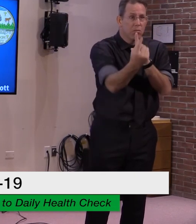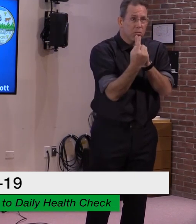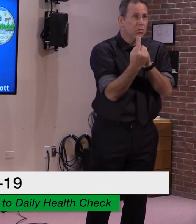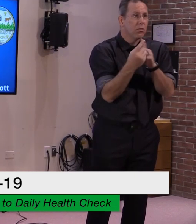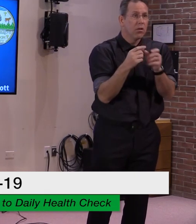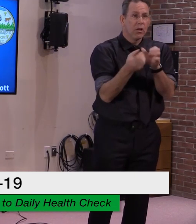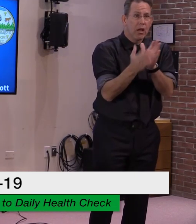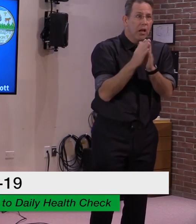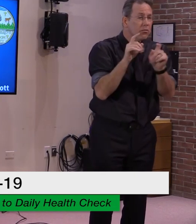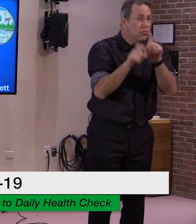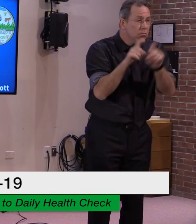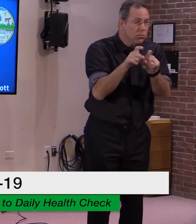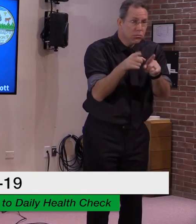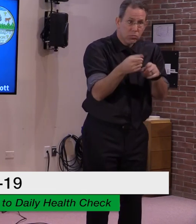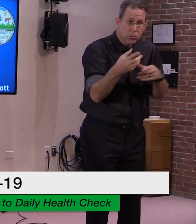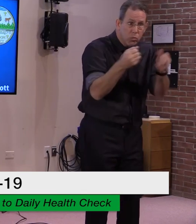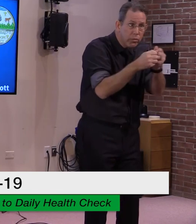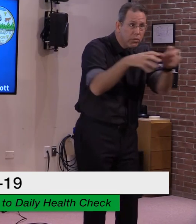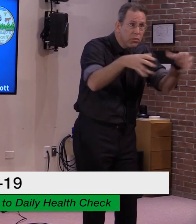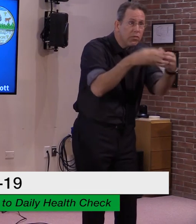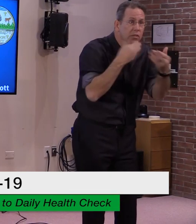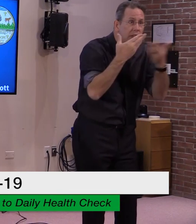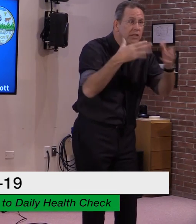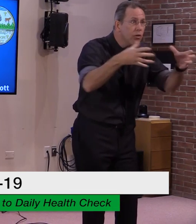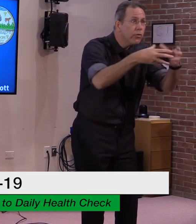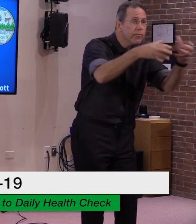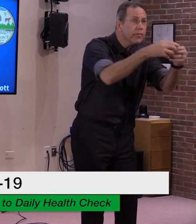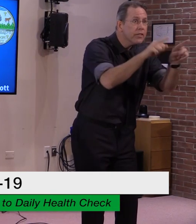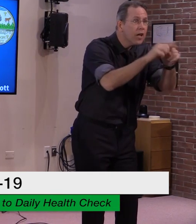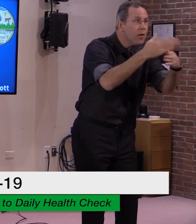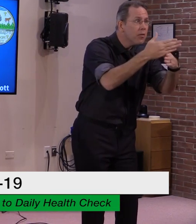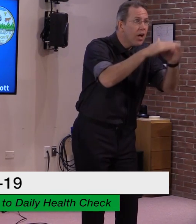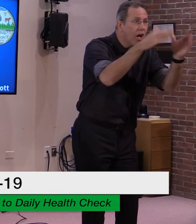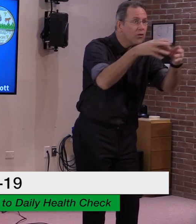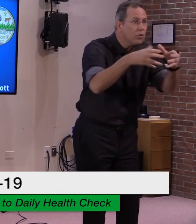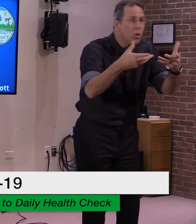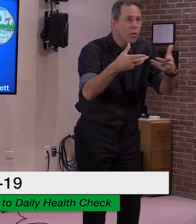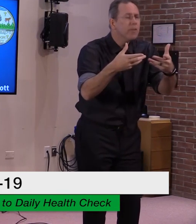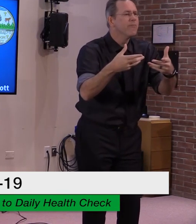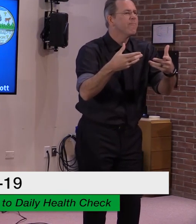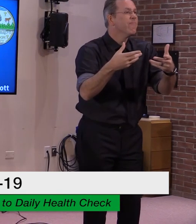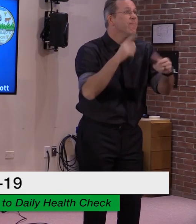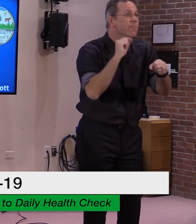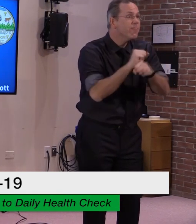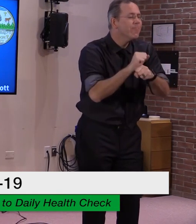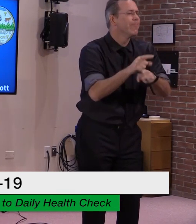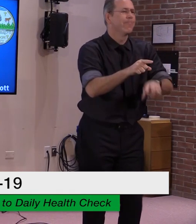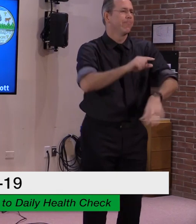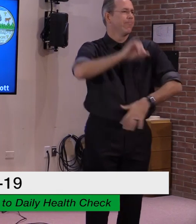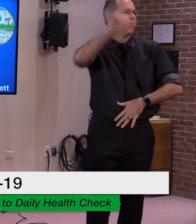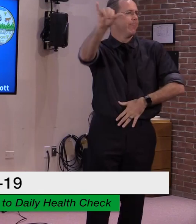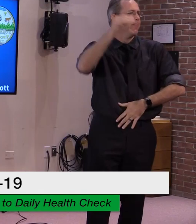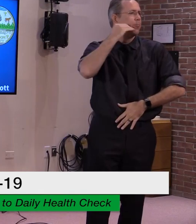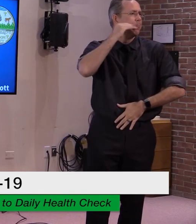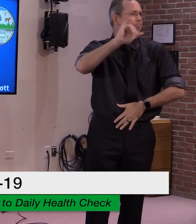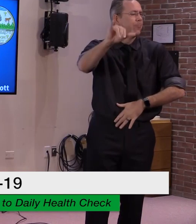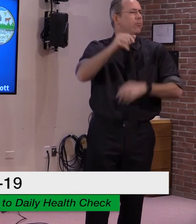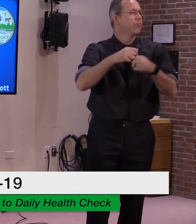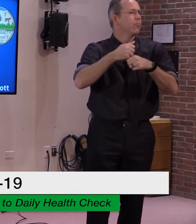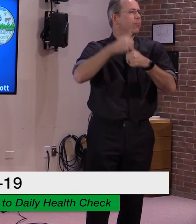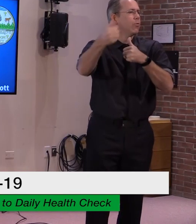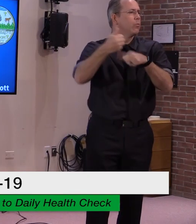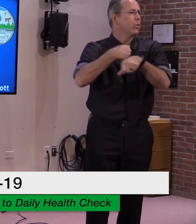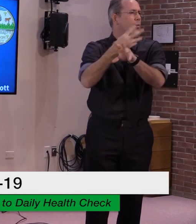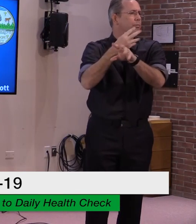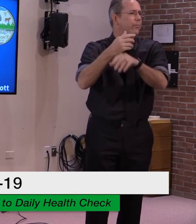days or seven days on a test just like they had traveled out of state again we